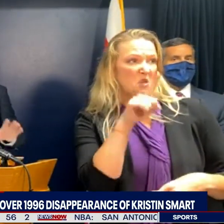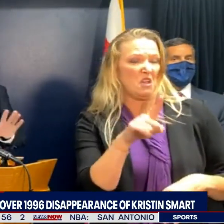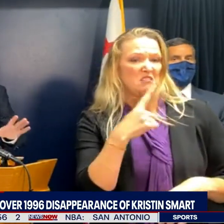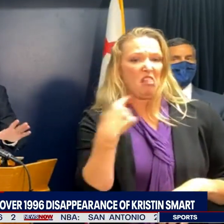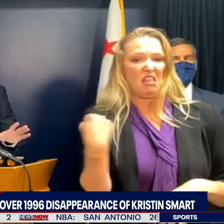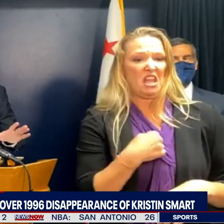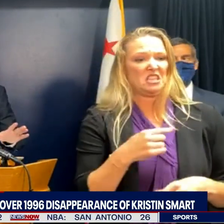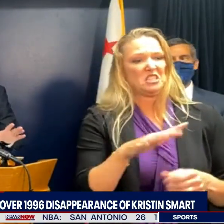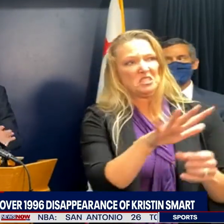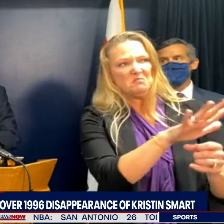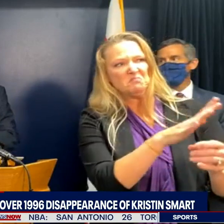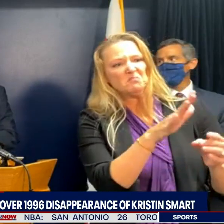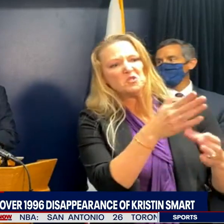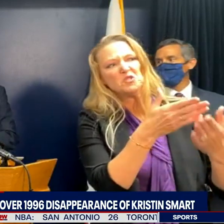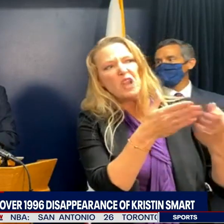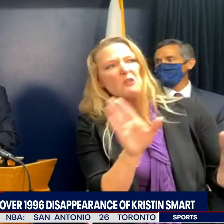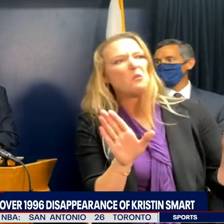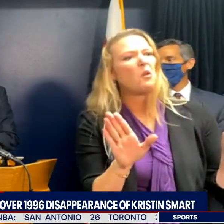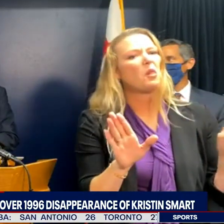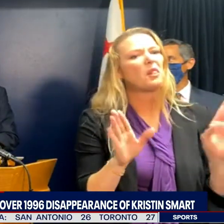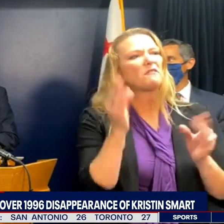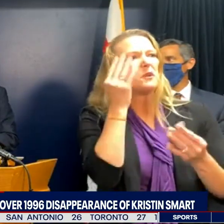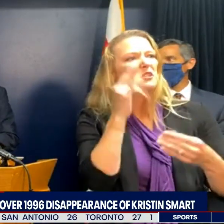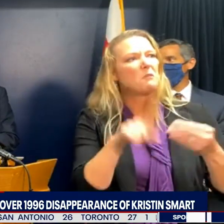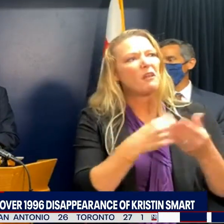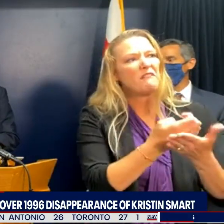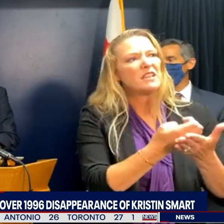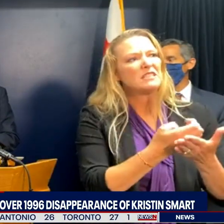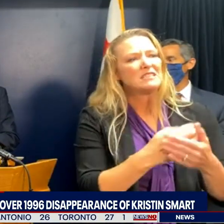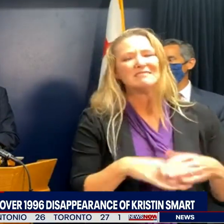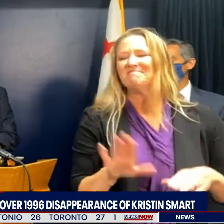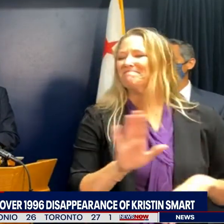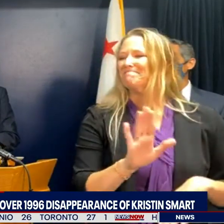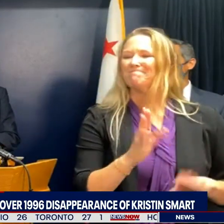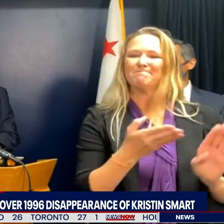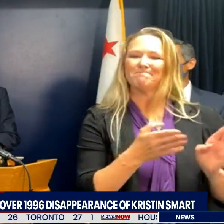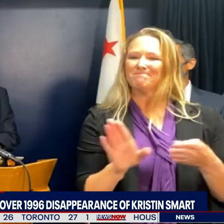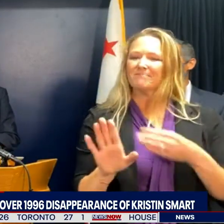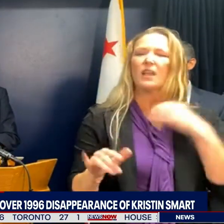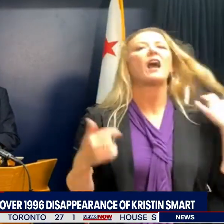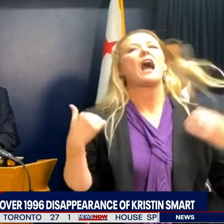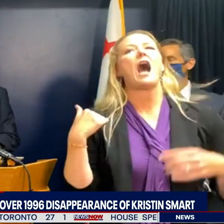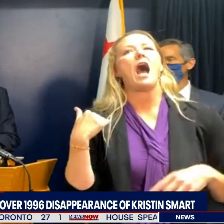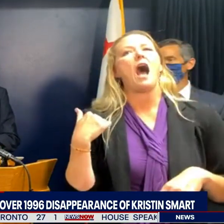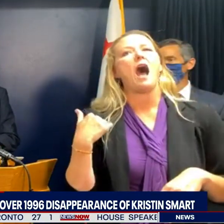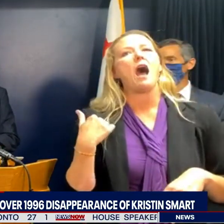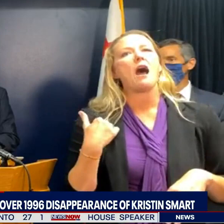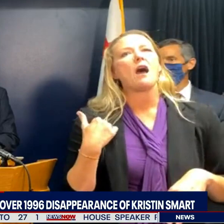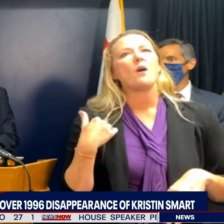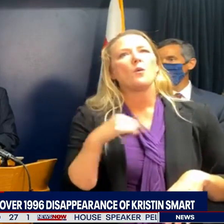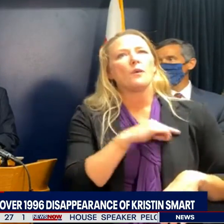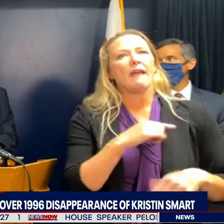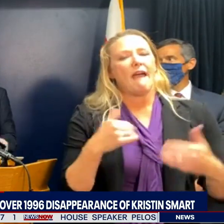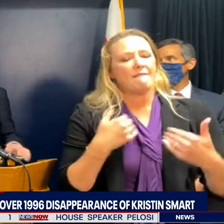I really want to get away from that, other than we have evidence where we believe there's a location where Ms. Smart was taken.